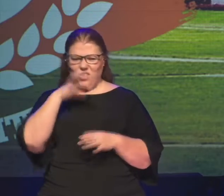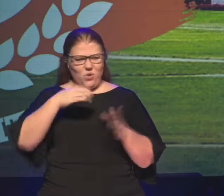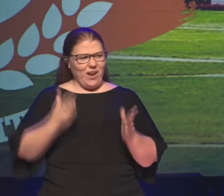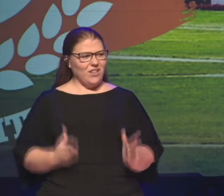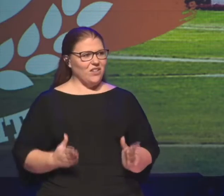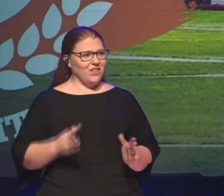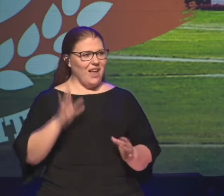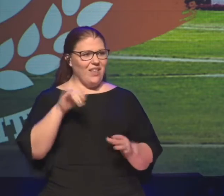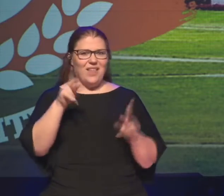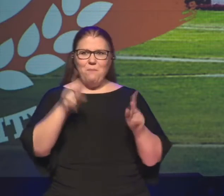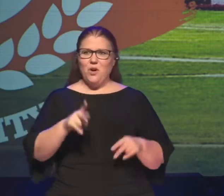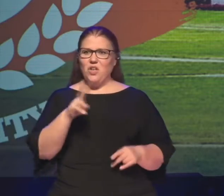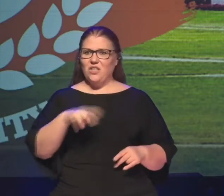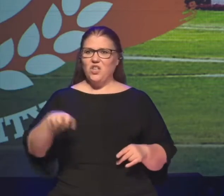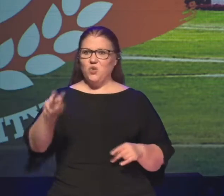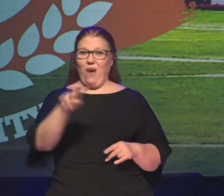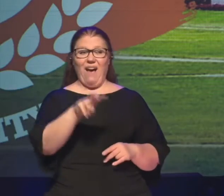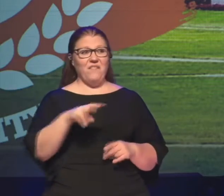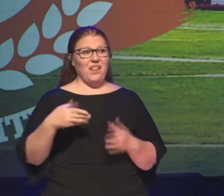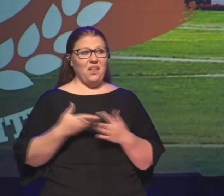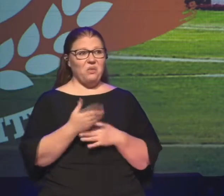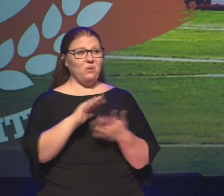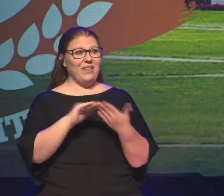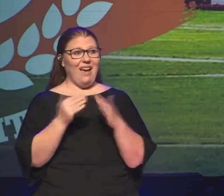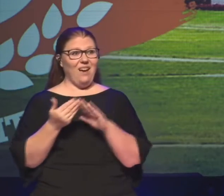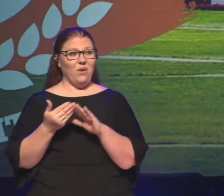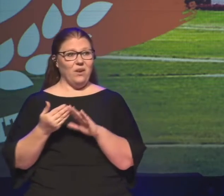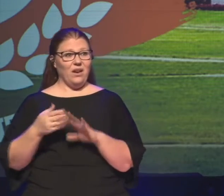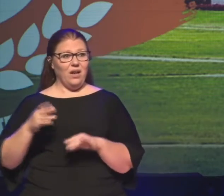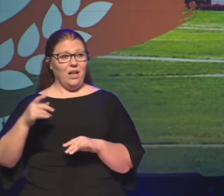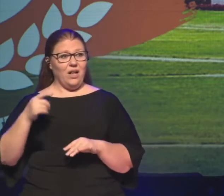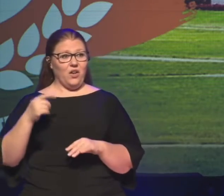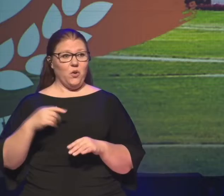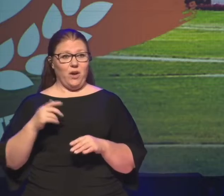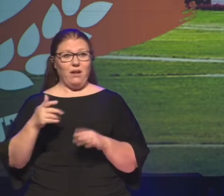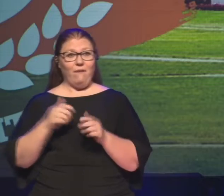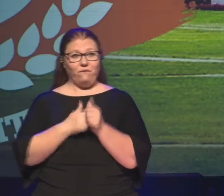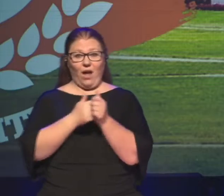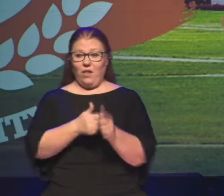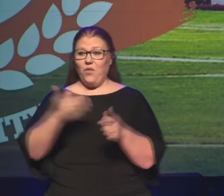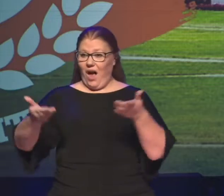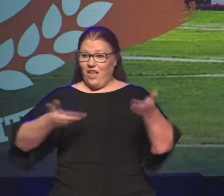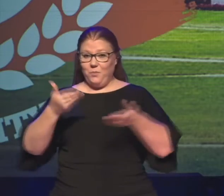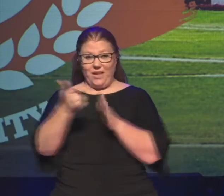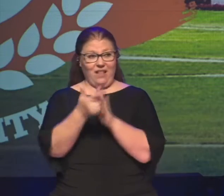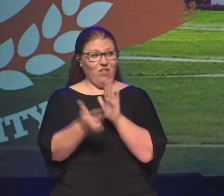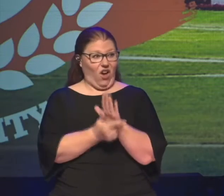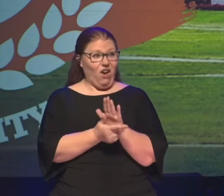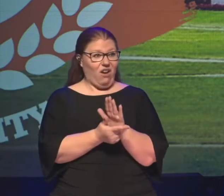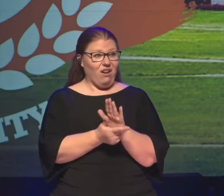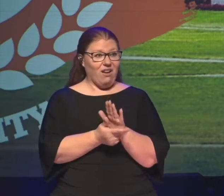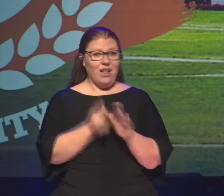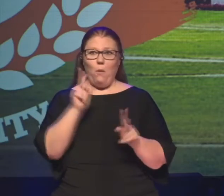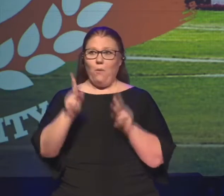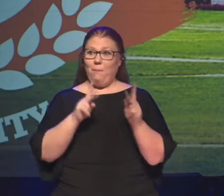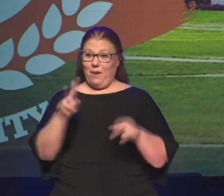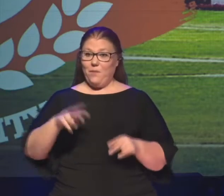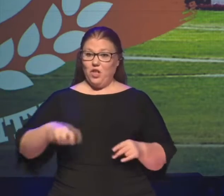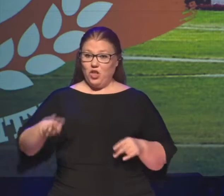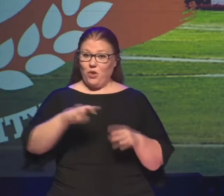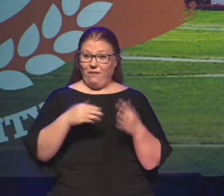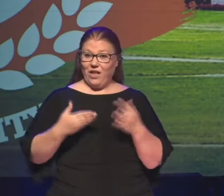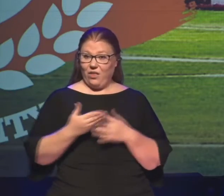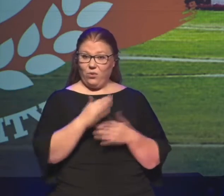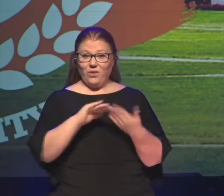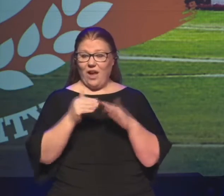That person traveling through town. Were you going to follow the hospitality law codes of your culture that said when people are coming in through town, you don't